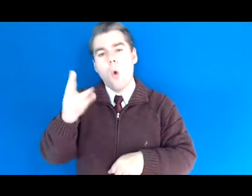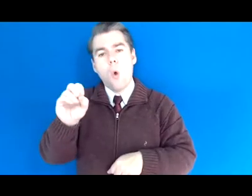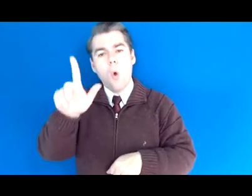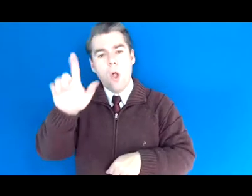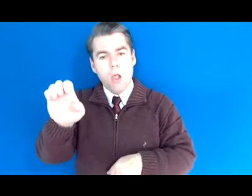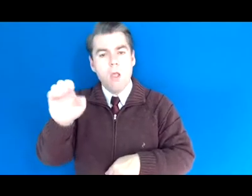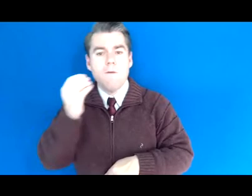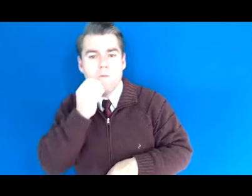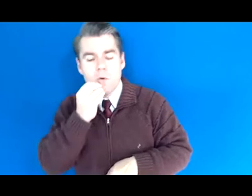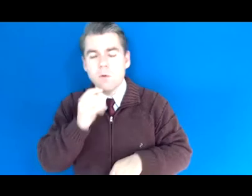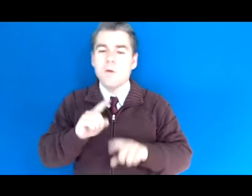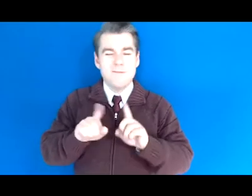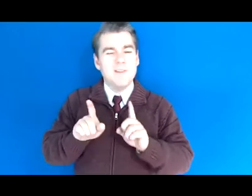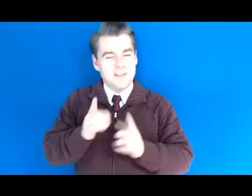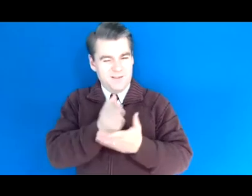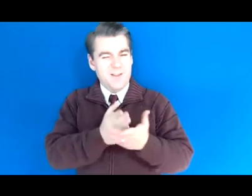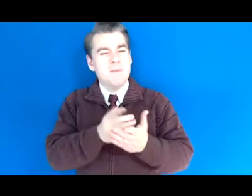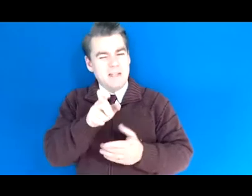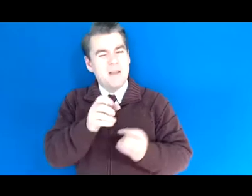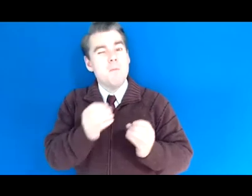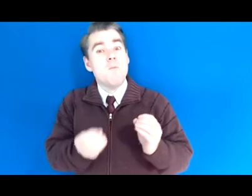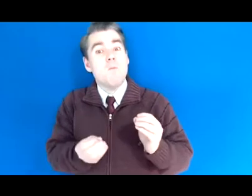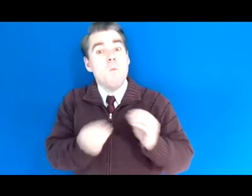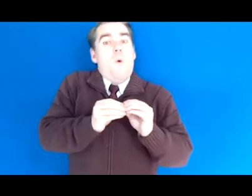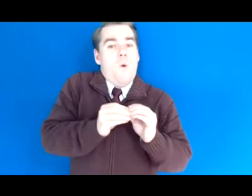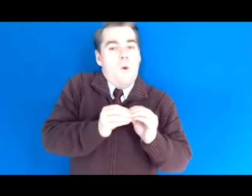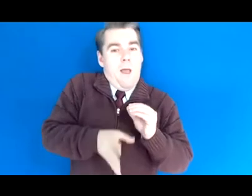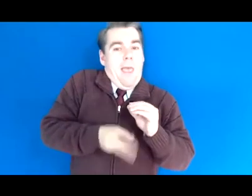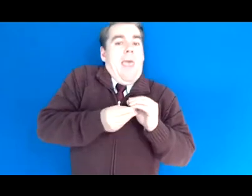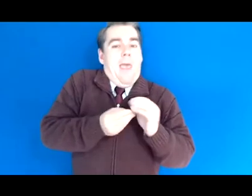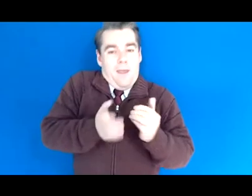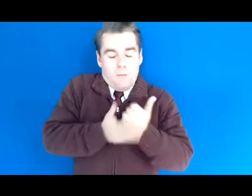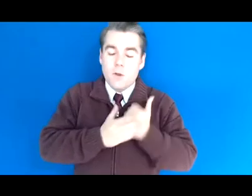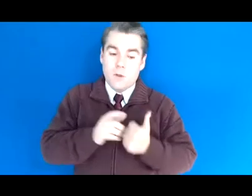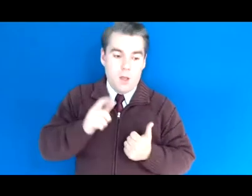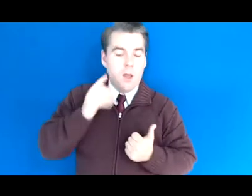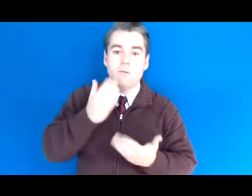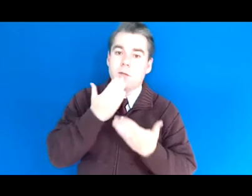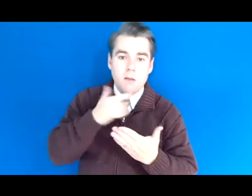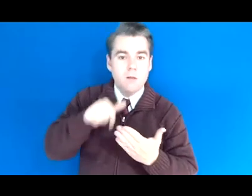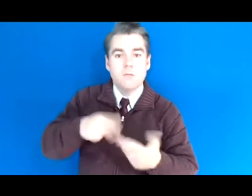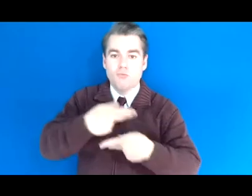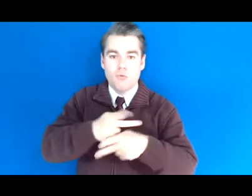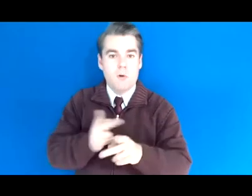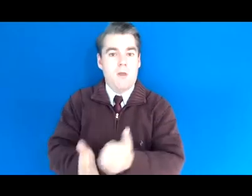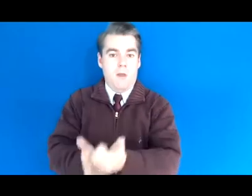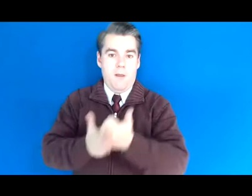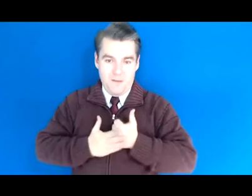a little more help, and I'm so thankful for these products for helping in that.